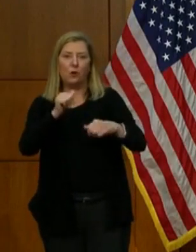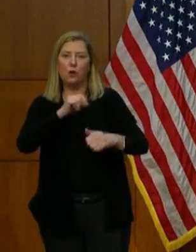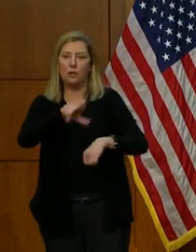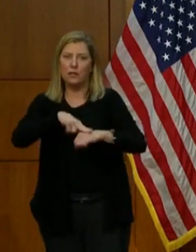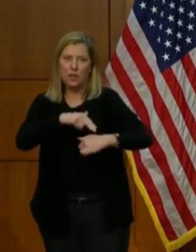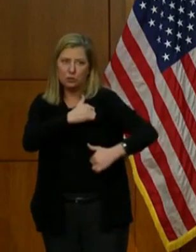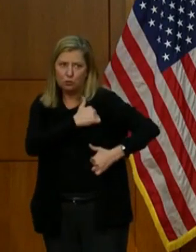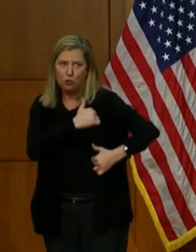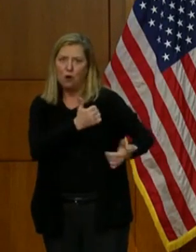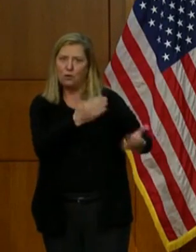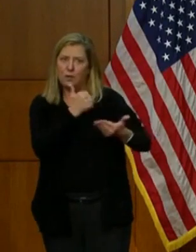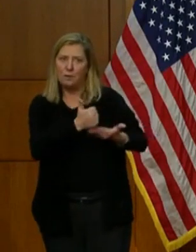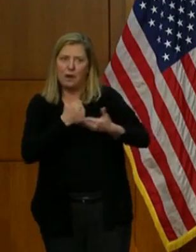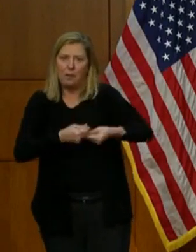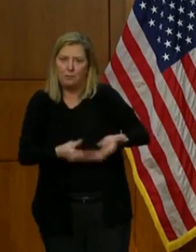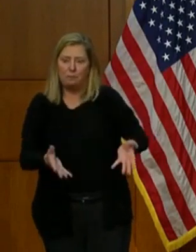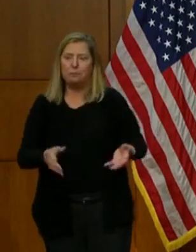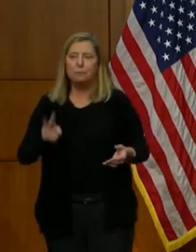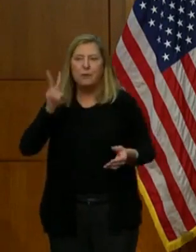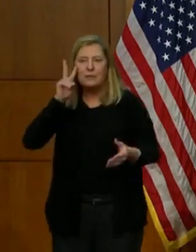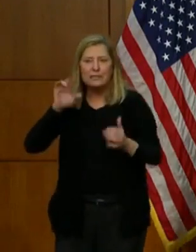can ramp up to meet that need.